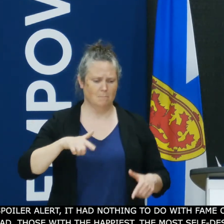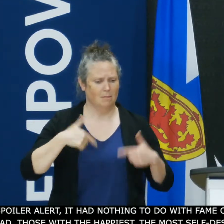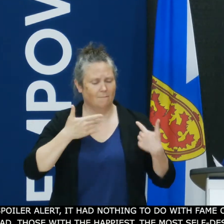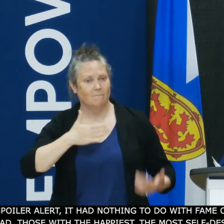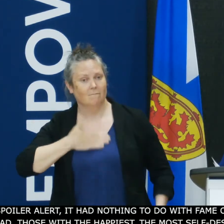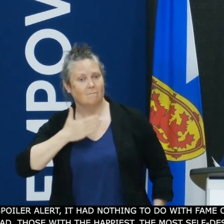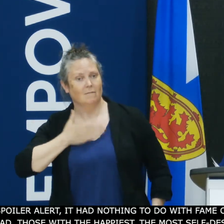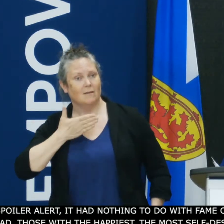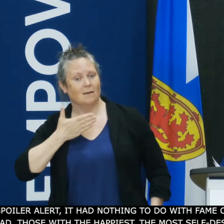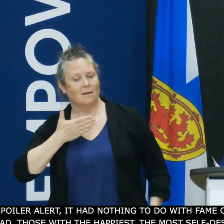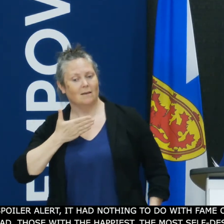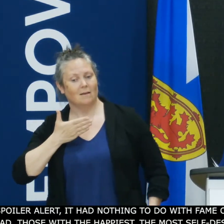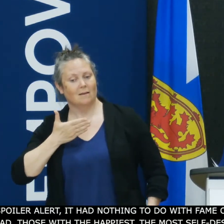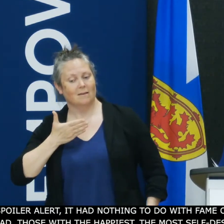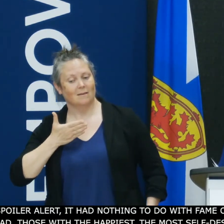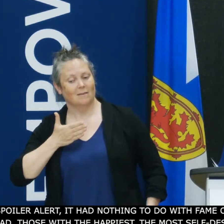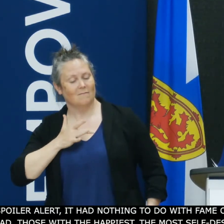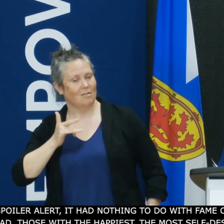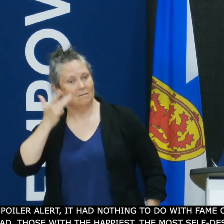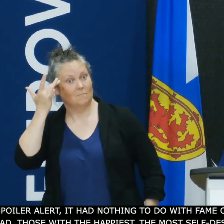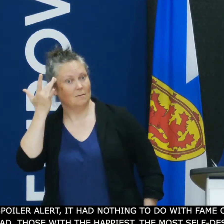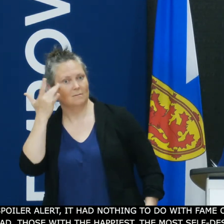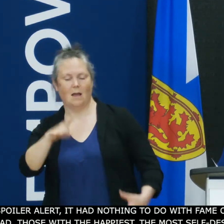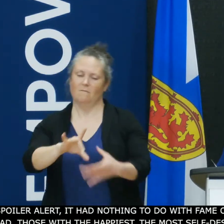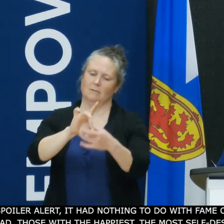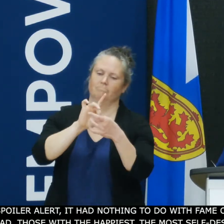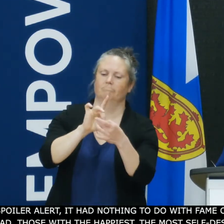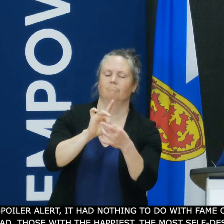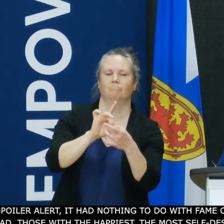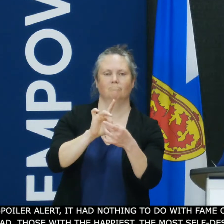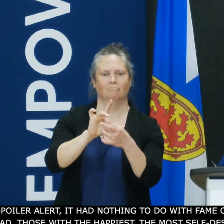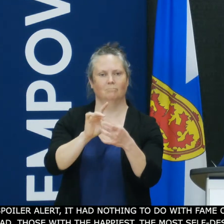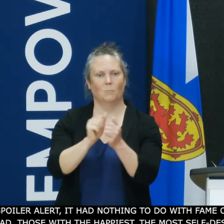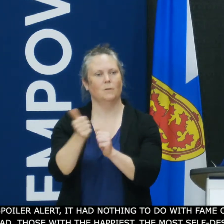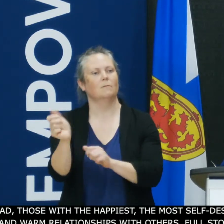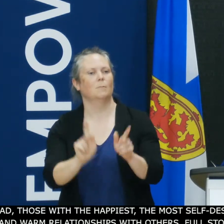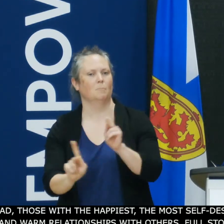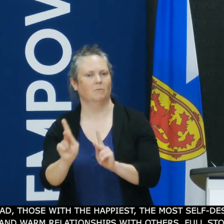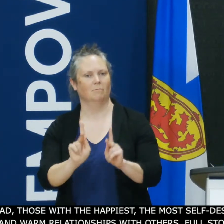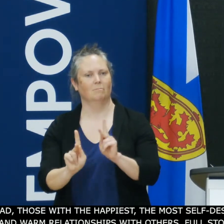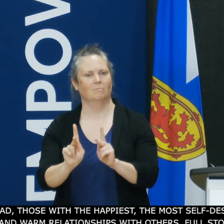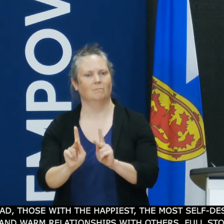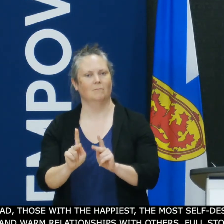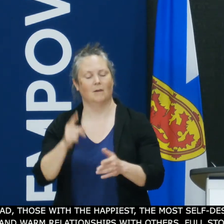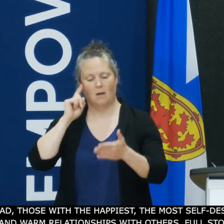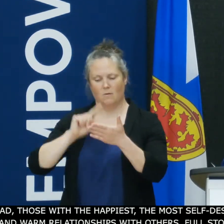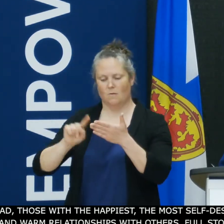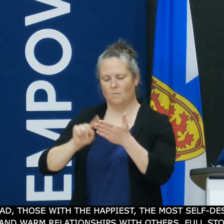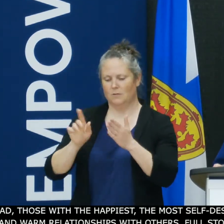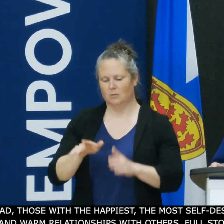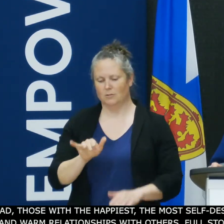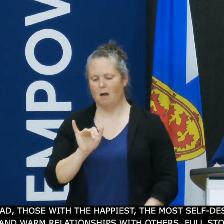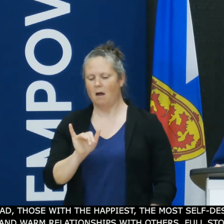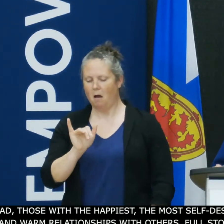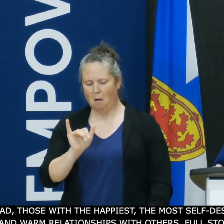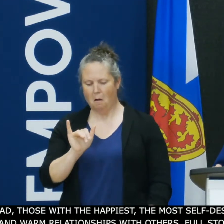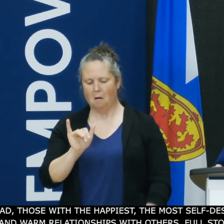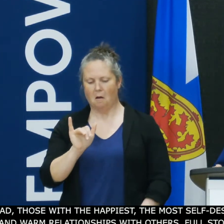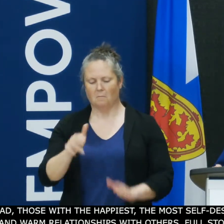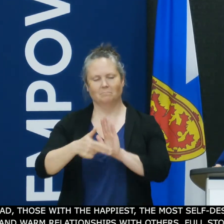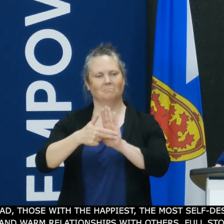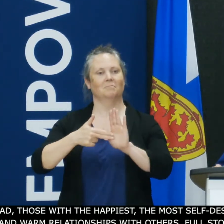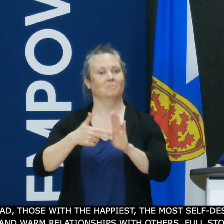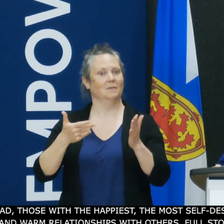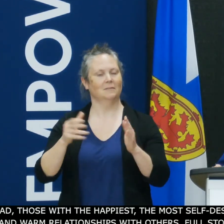others. Full stop. In fact, the researchers termed this notion as one's level of